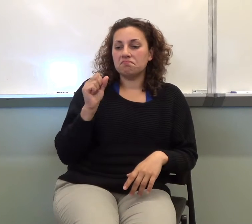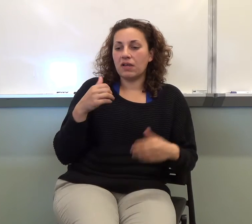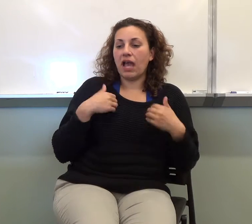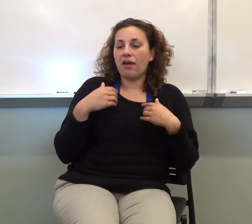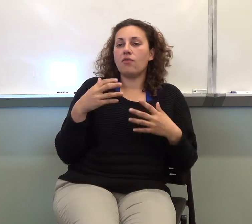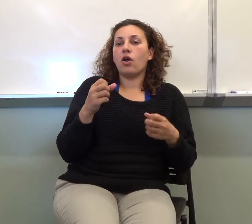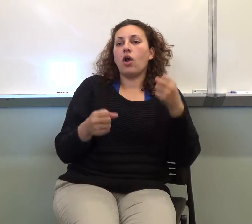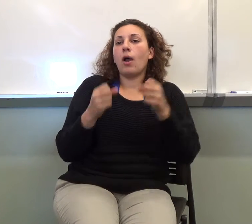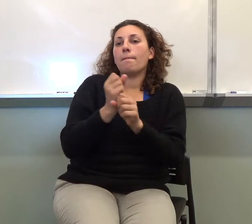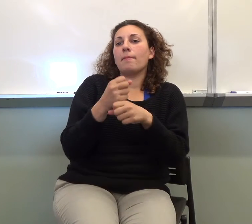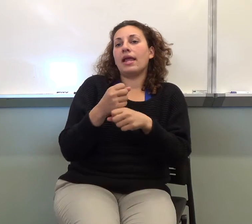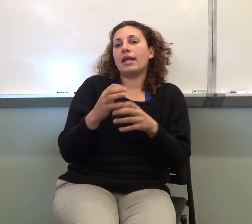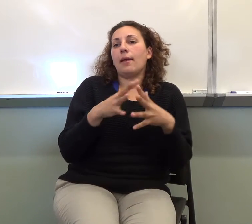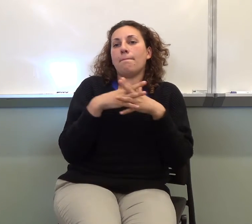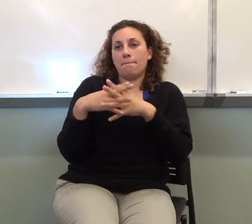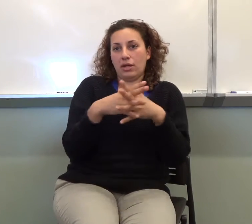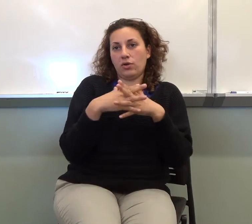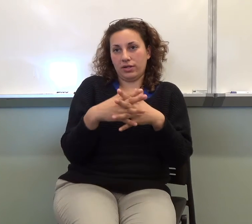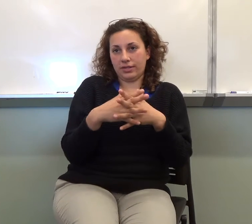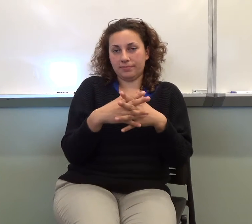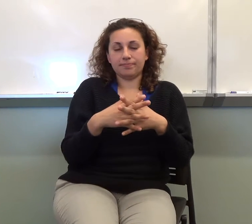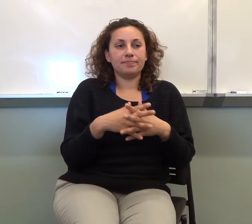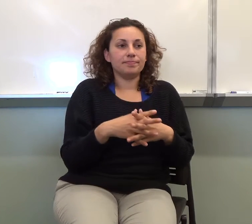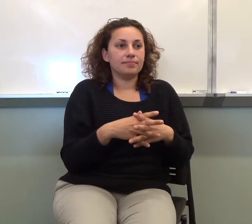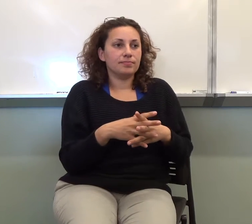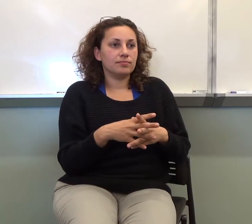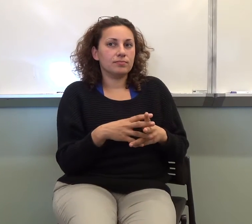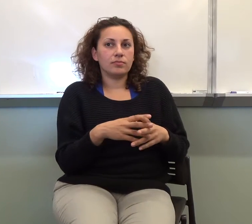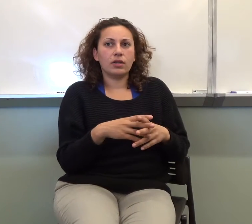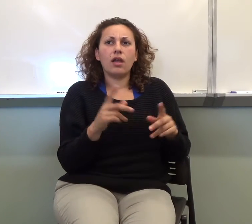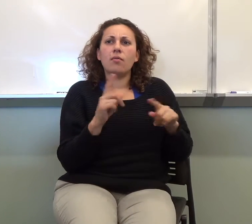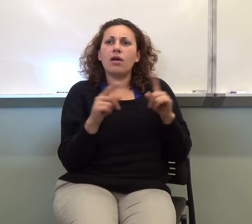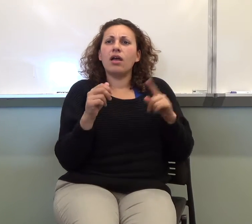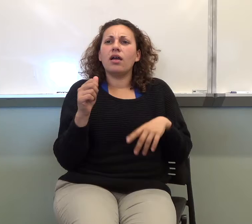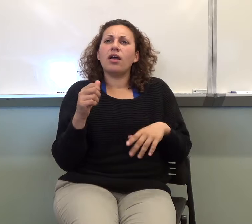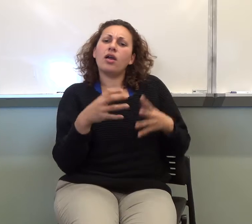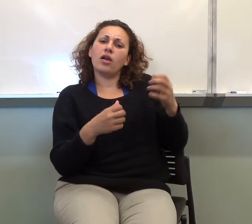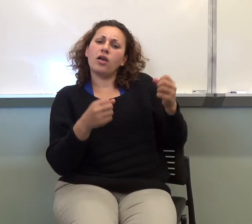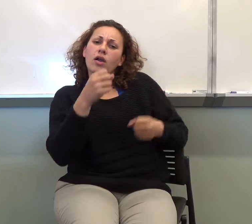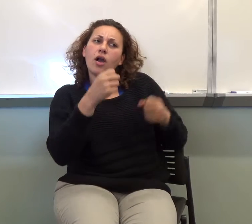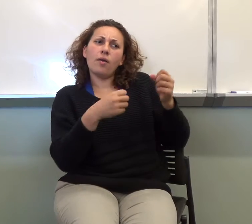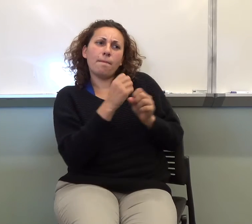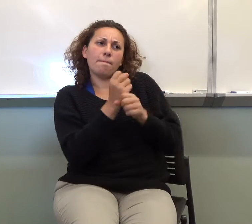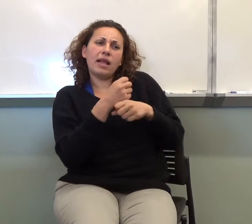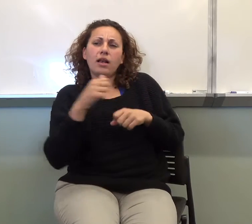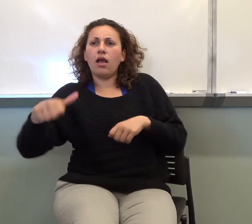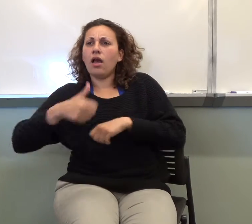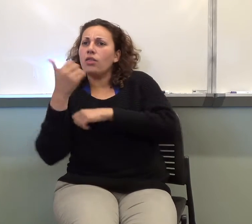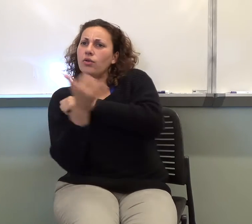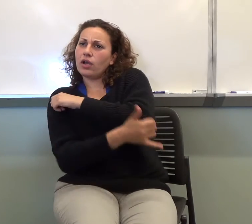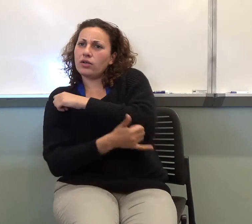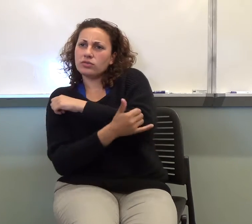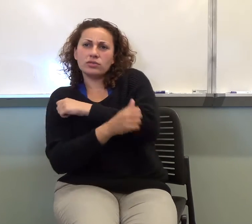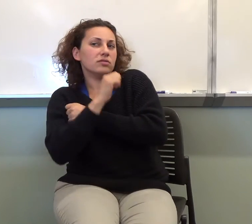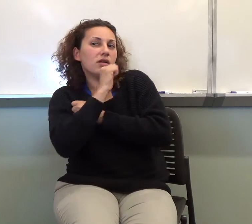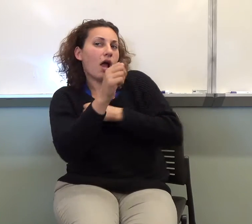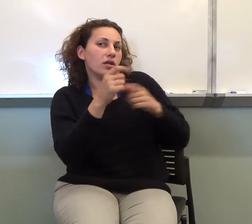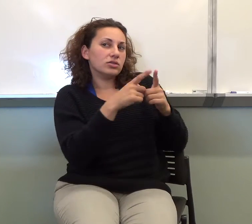What percent of cars is manufactured in some country other than Japan? Okay, so there was percent